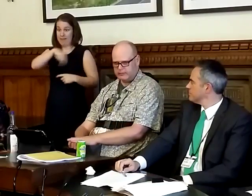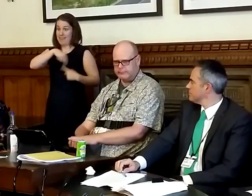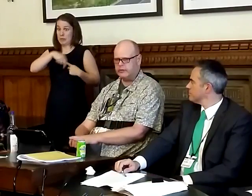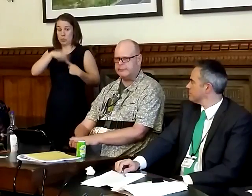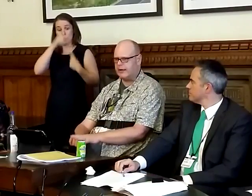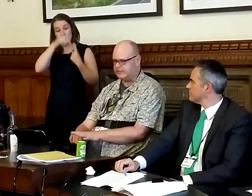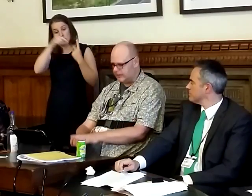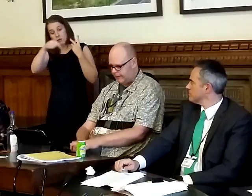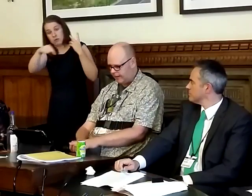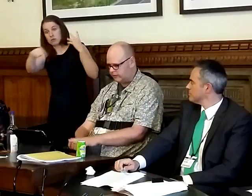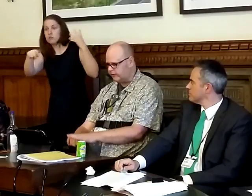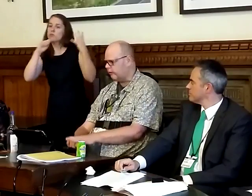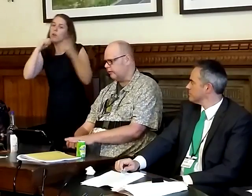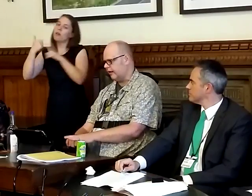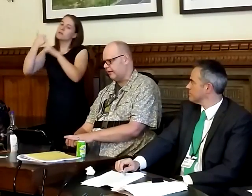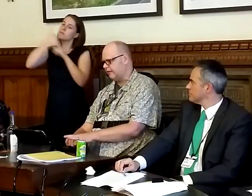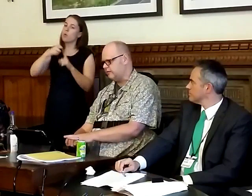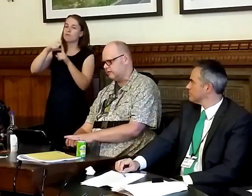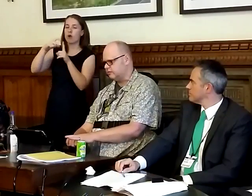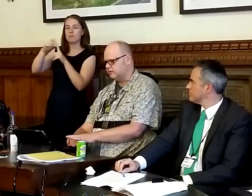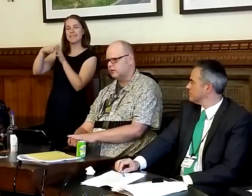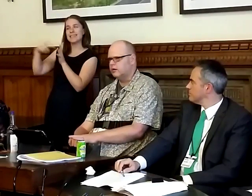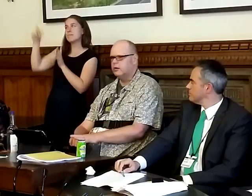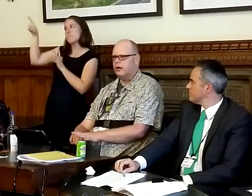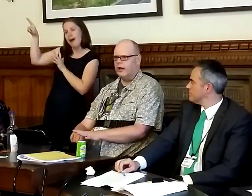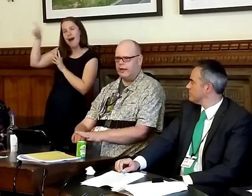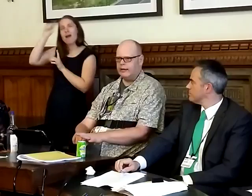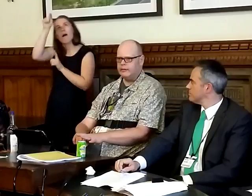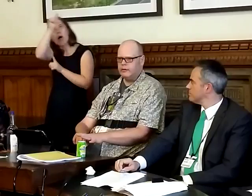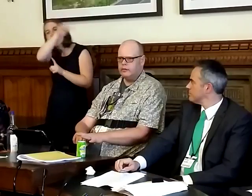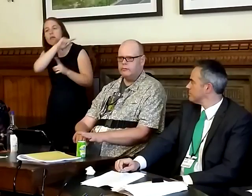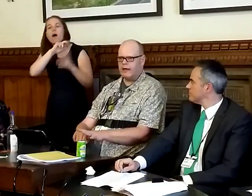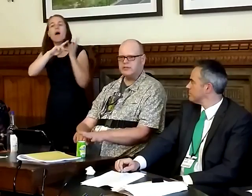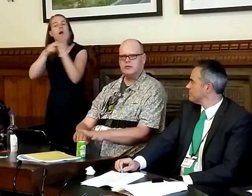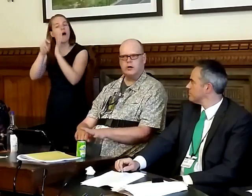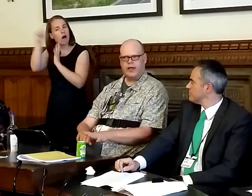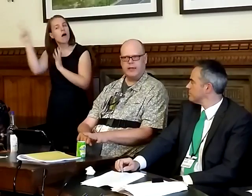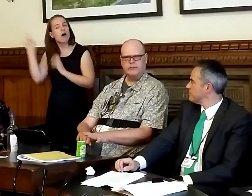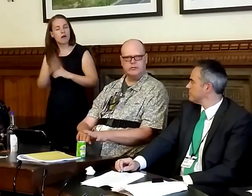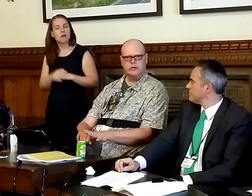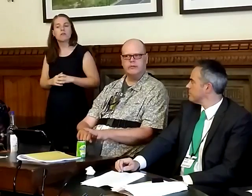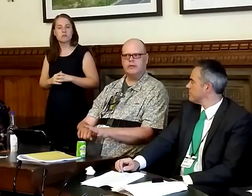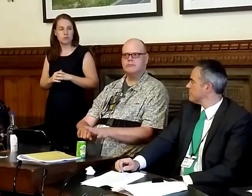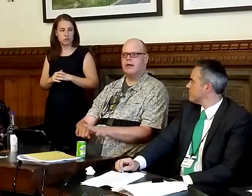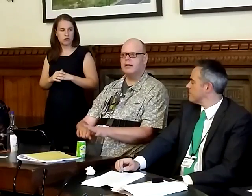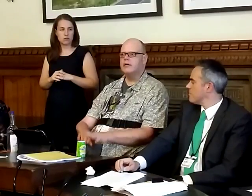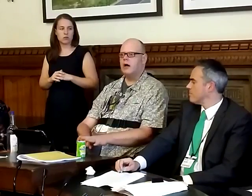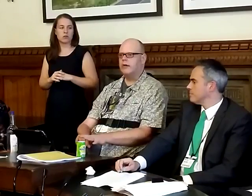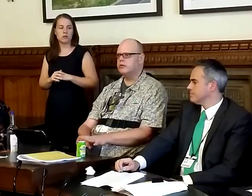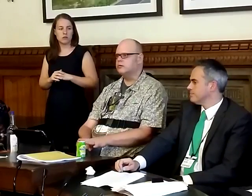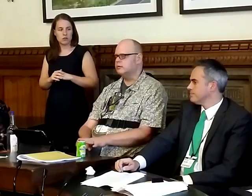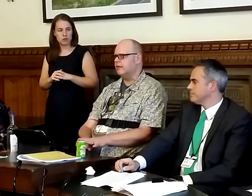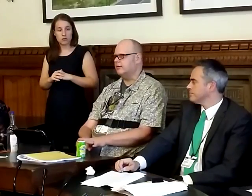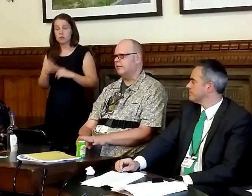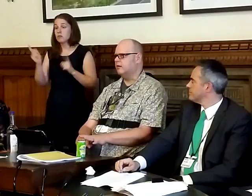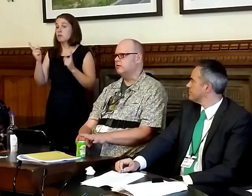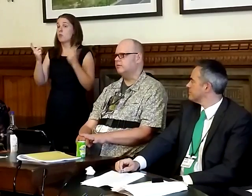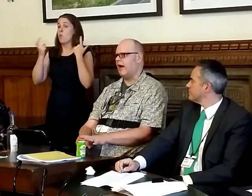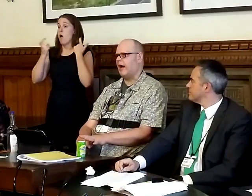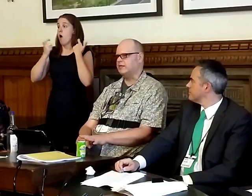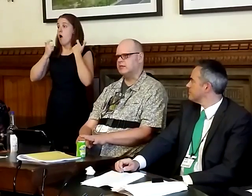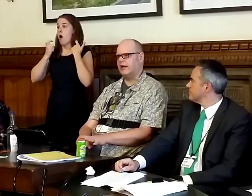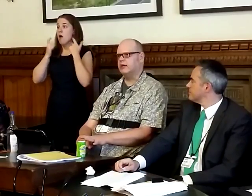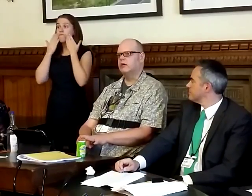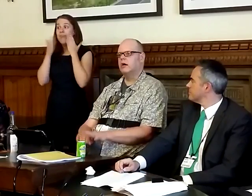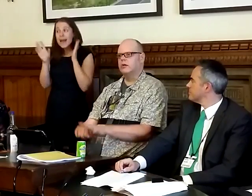week, supported by DPAC and other organisations, Rights Not Gays, so on social media, you